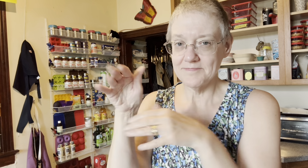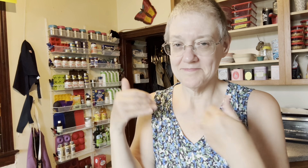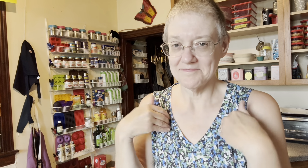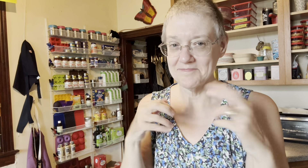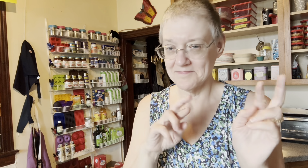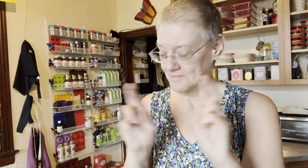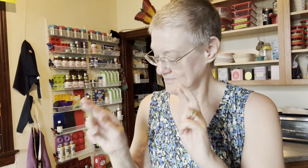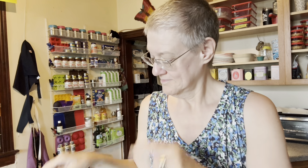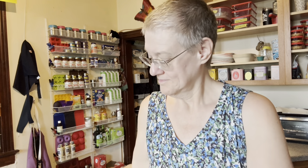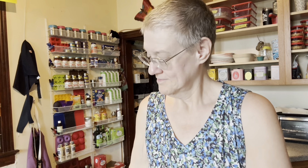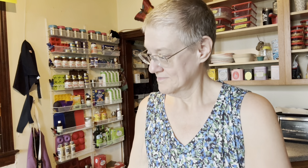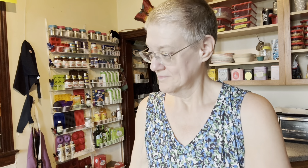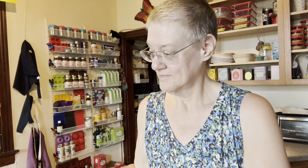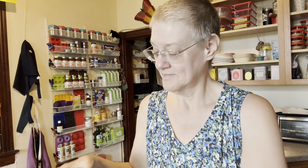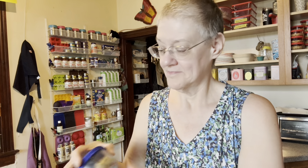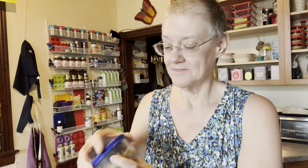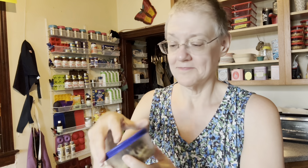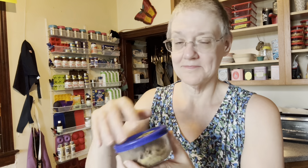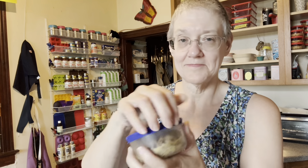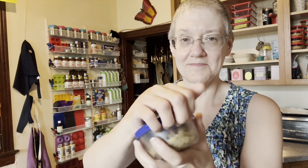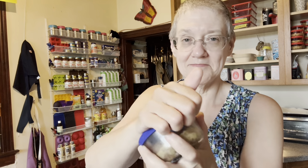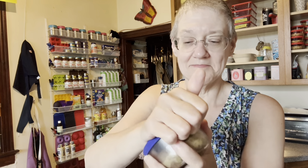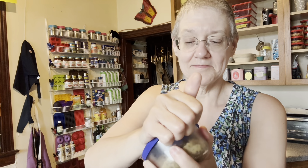just warm it up in the microwave.